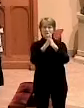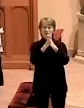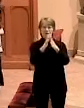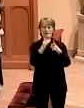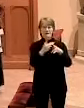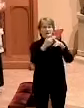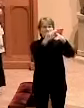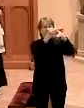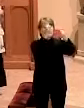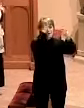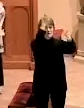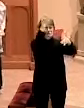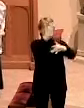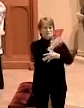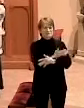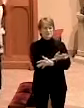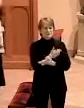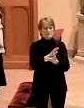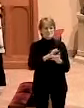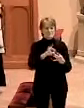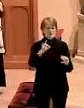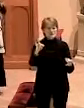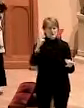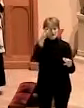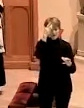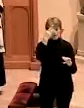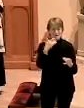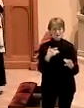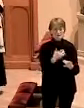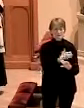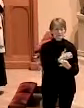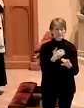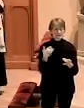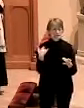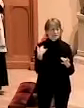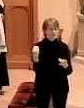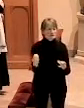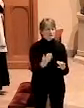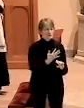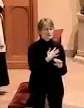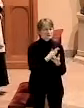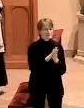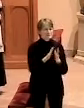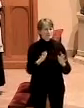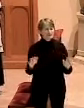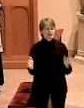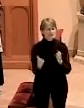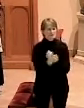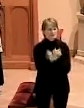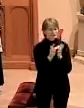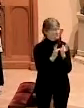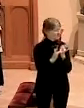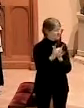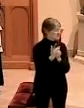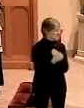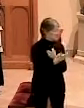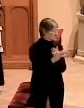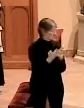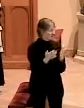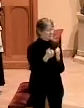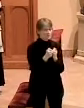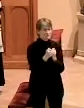In the name of the Father, and of the Son, and of the Holy Spirit, amen. The grace and peace and the love of the Lord Jesus Christ be with